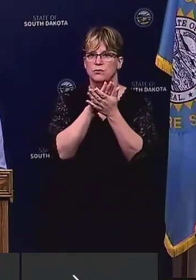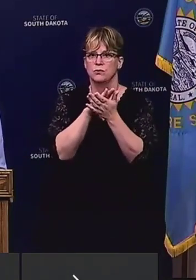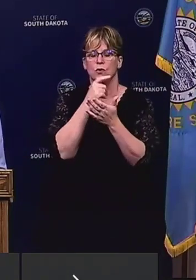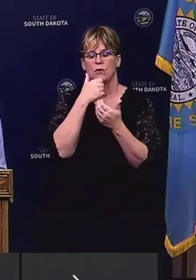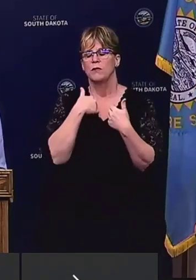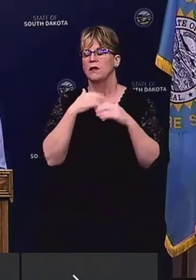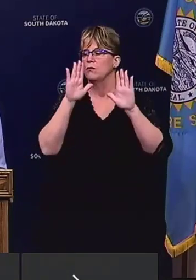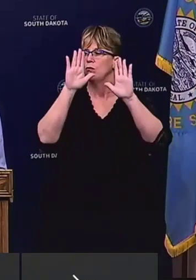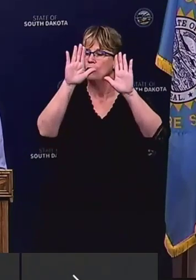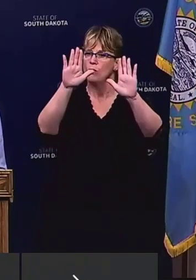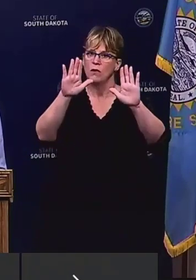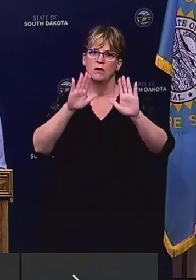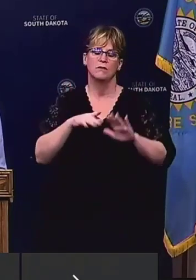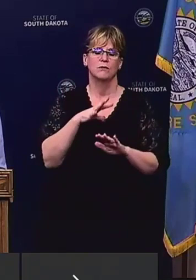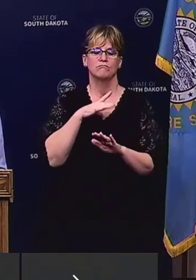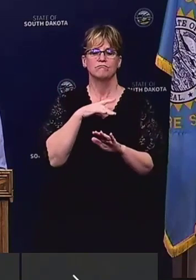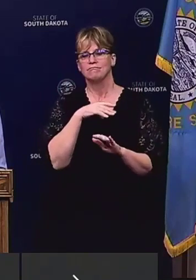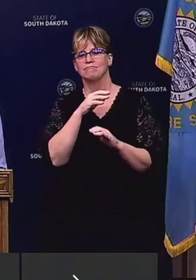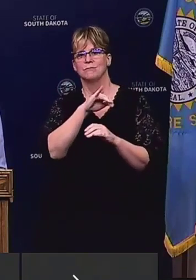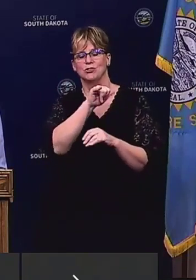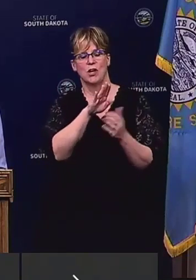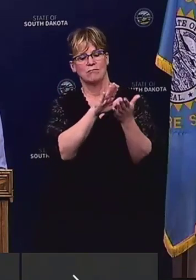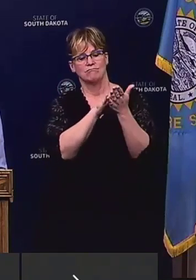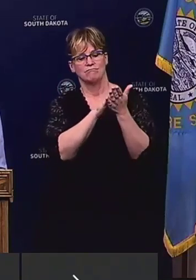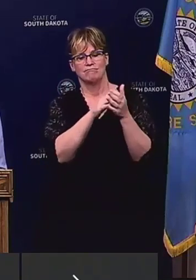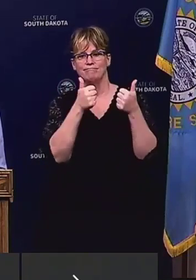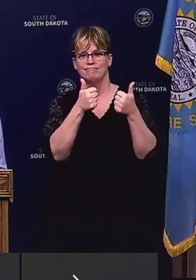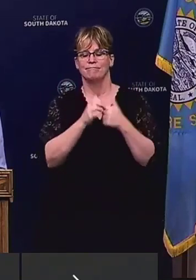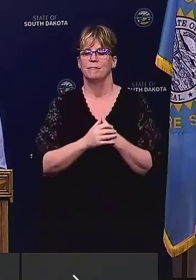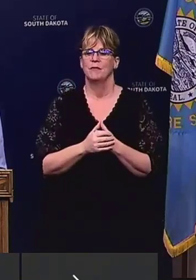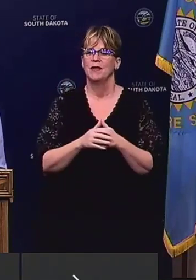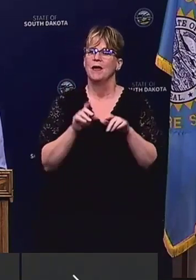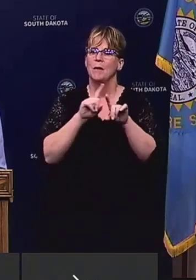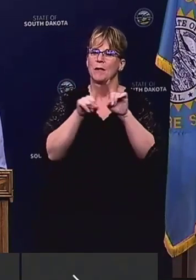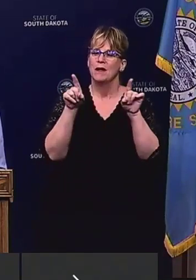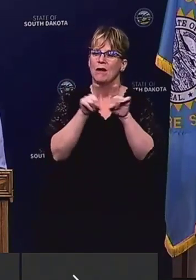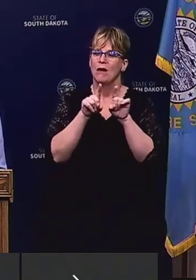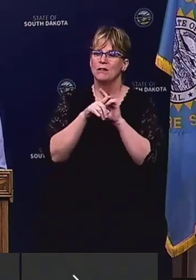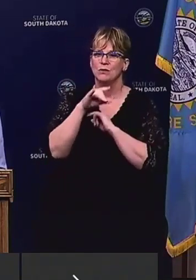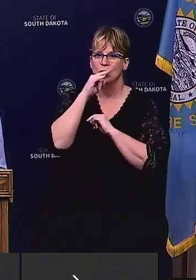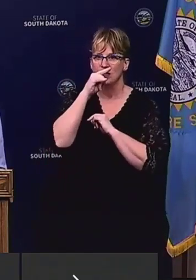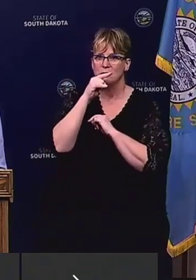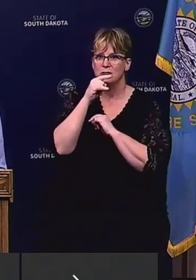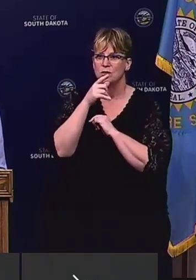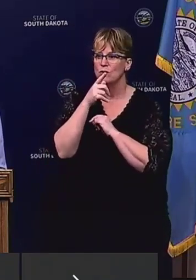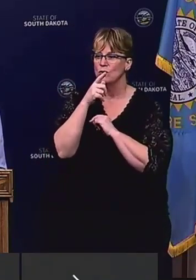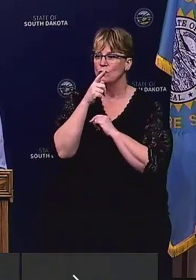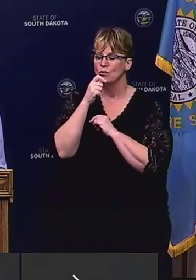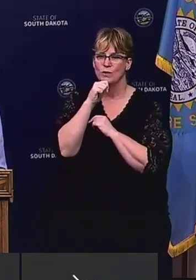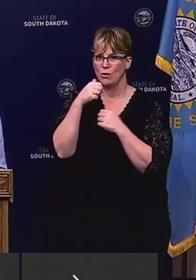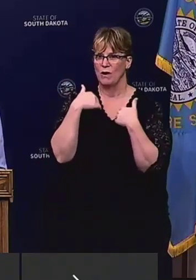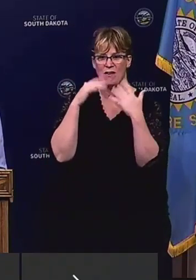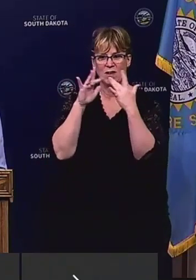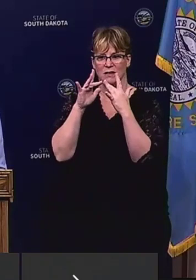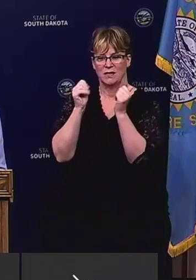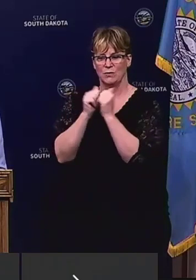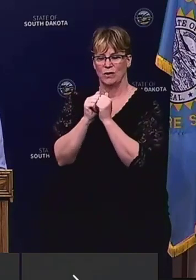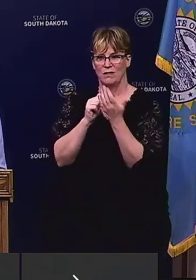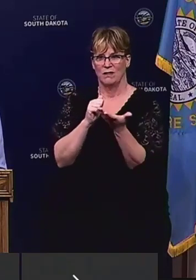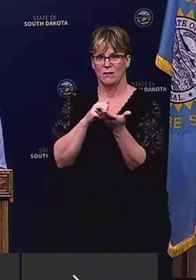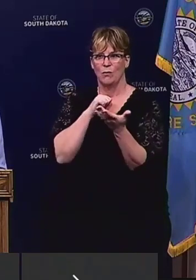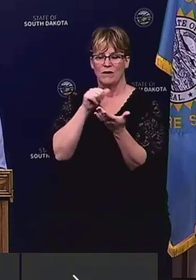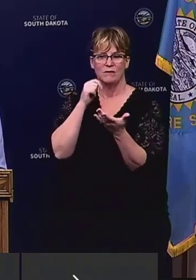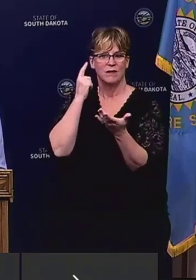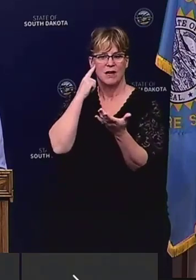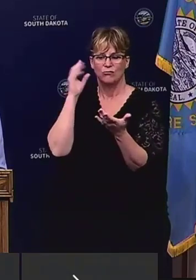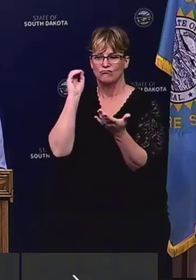done an absolutely fantastic job. But we also know that there are kids that we've totally lost contact with. We haven't